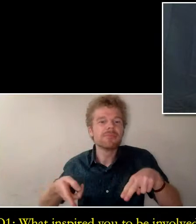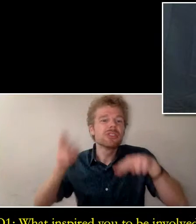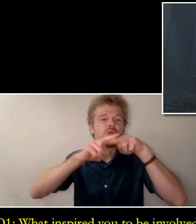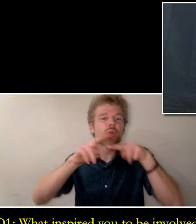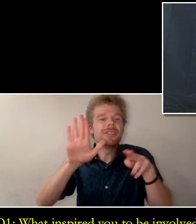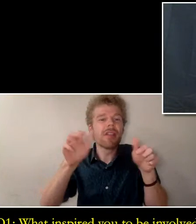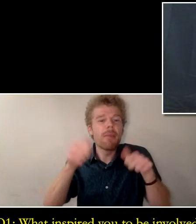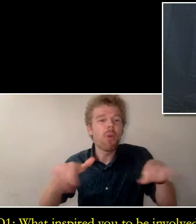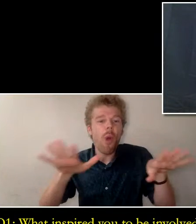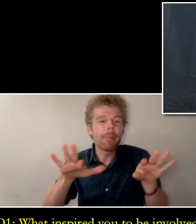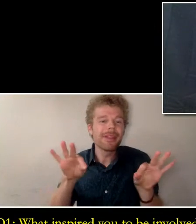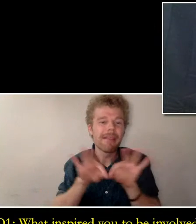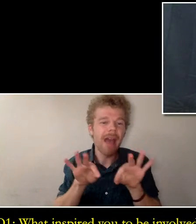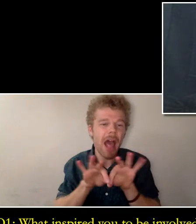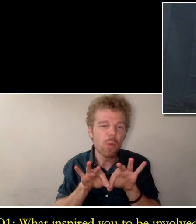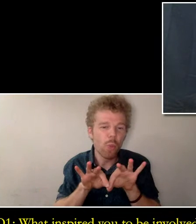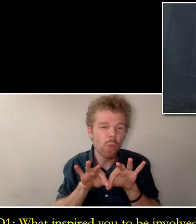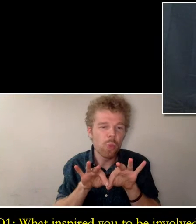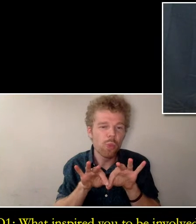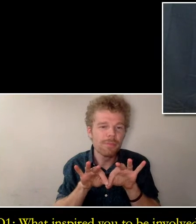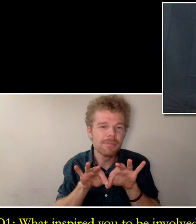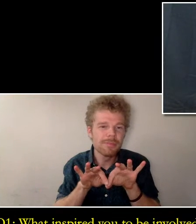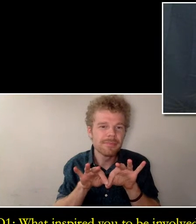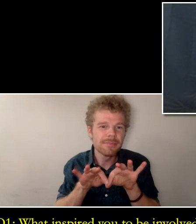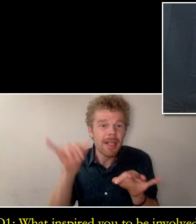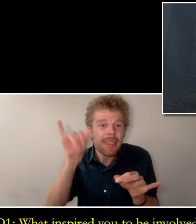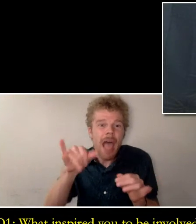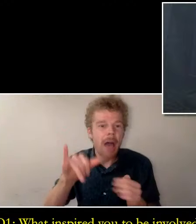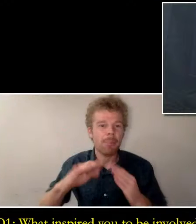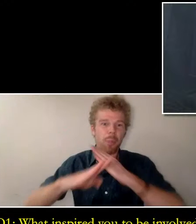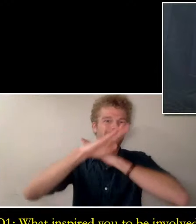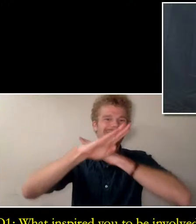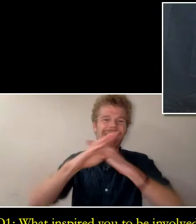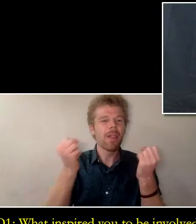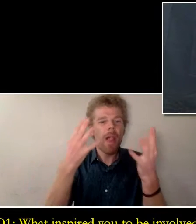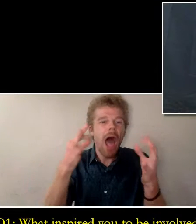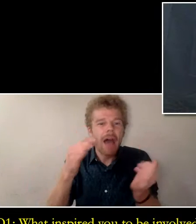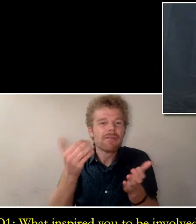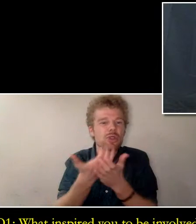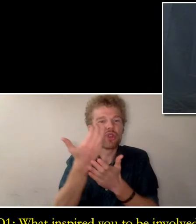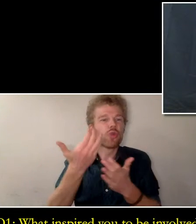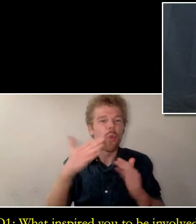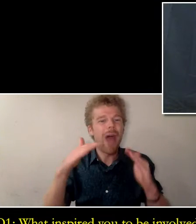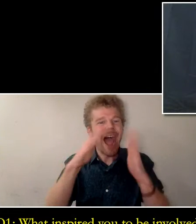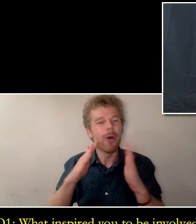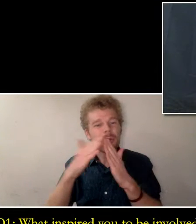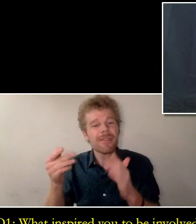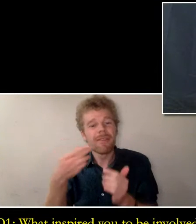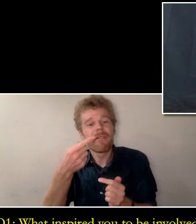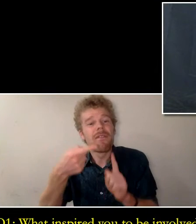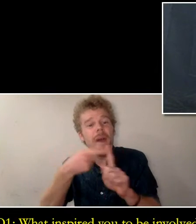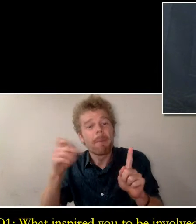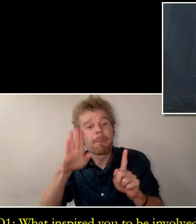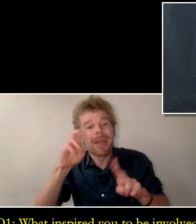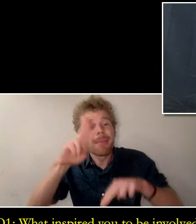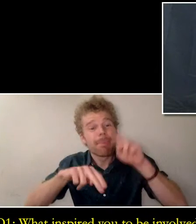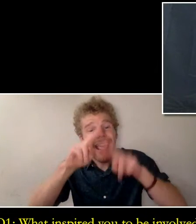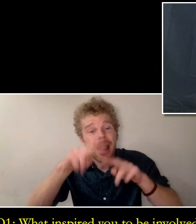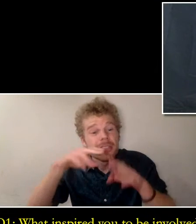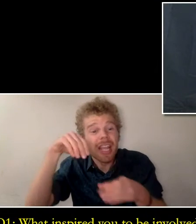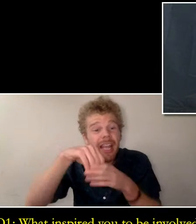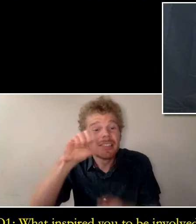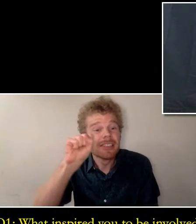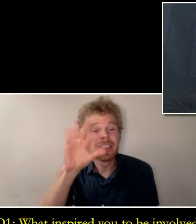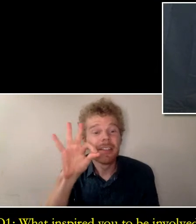older and wealthier, typically white. They're the people who have more time and who have more to lose